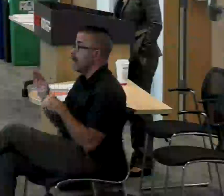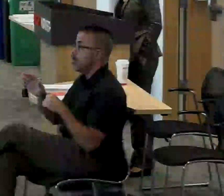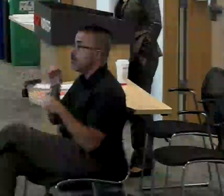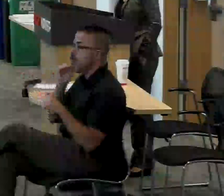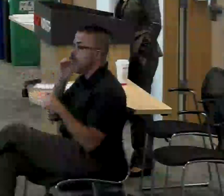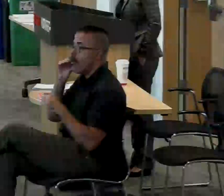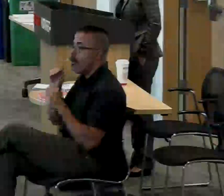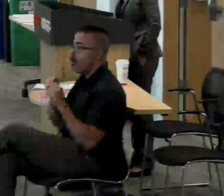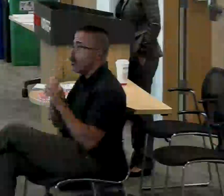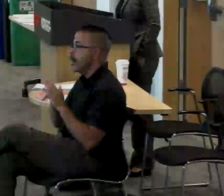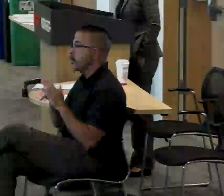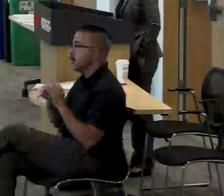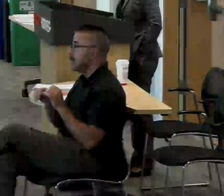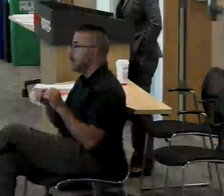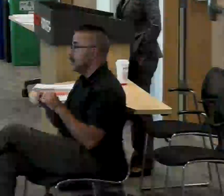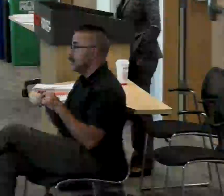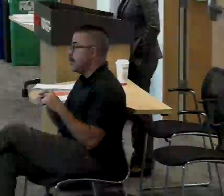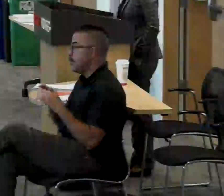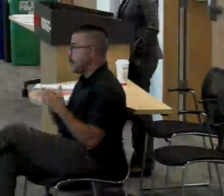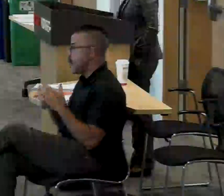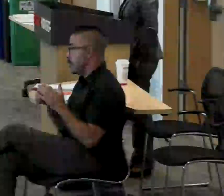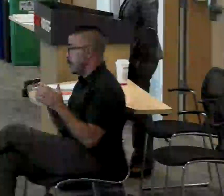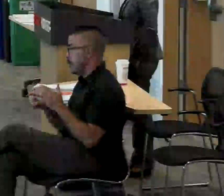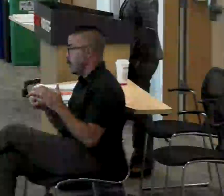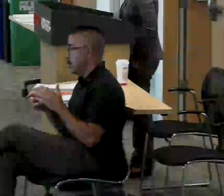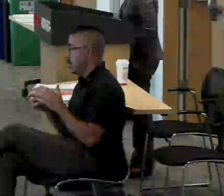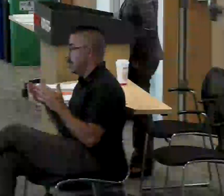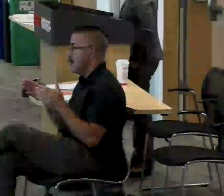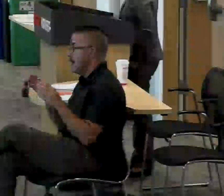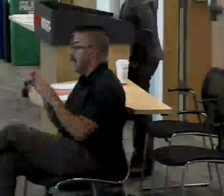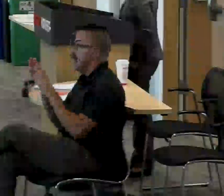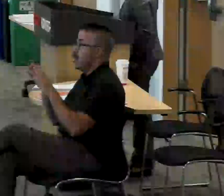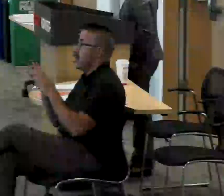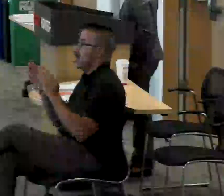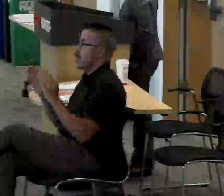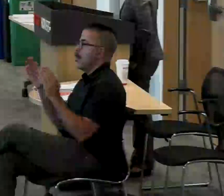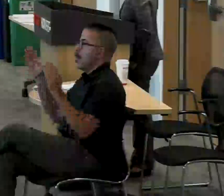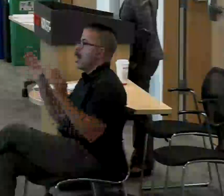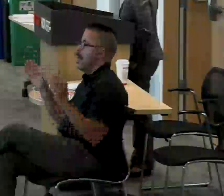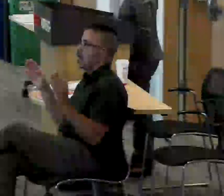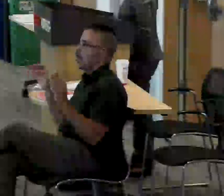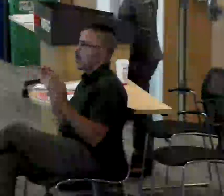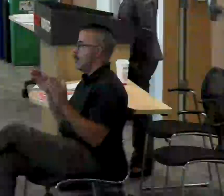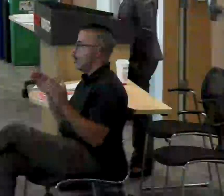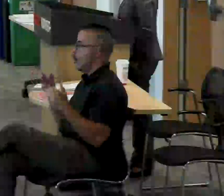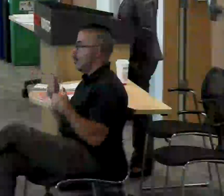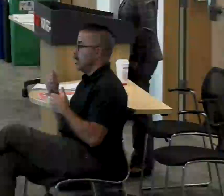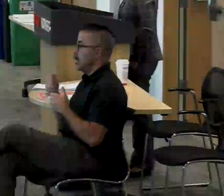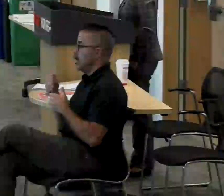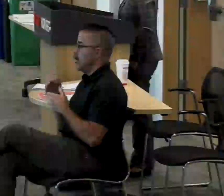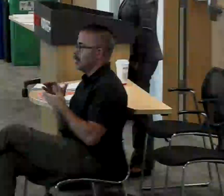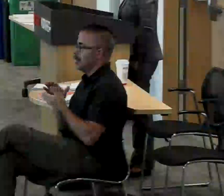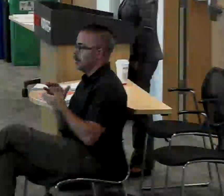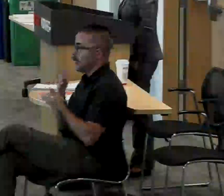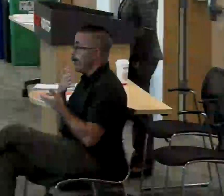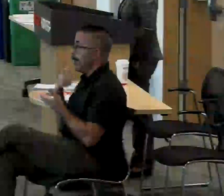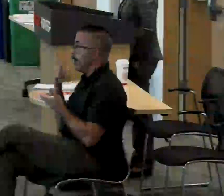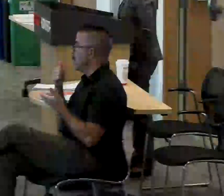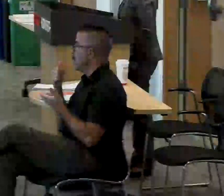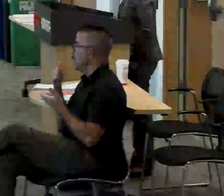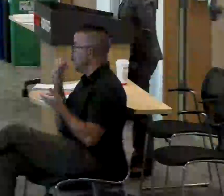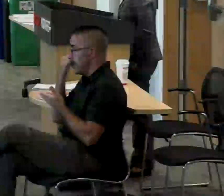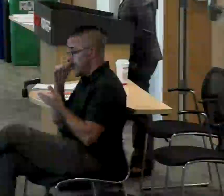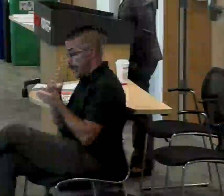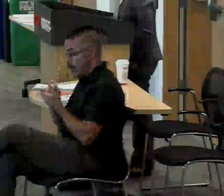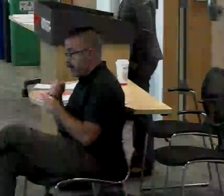accessible depending on what you need, maybe wider doorways, maybe better windows. So if it makes your